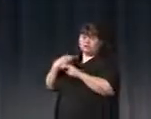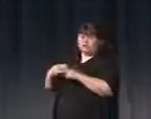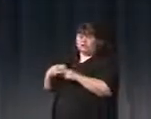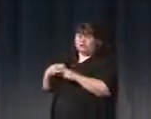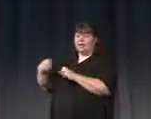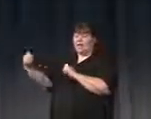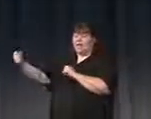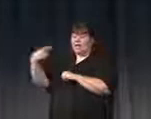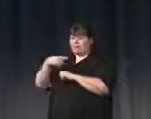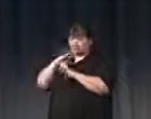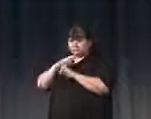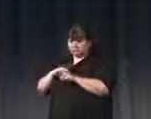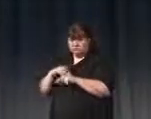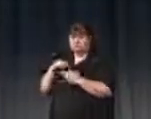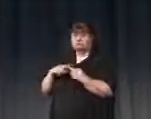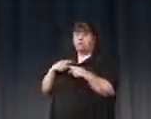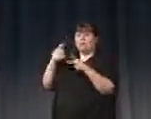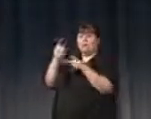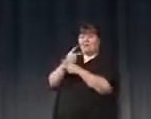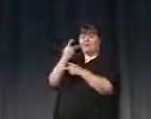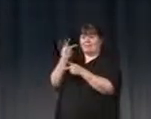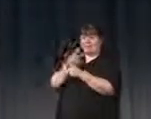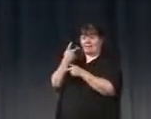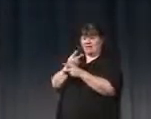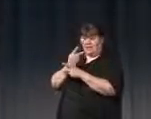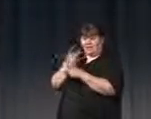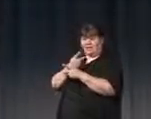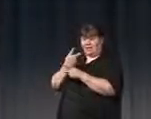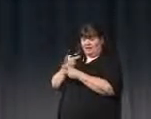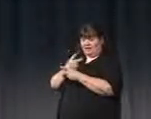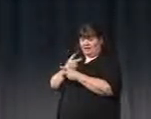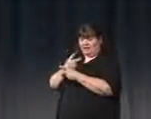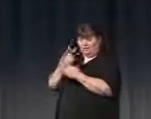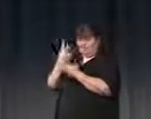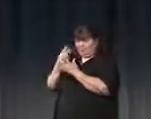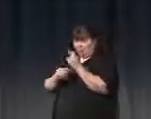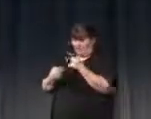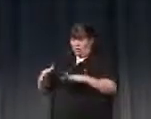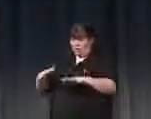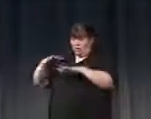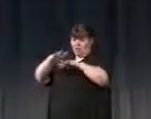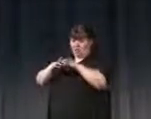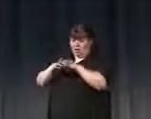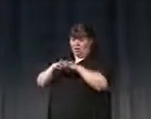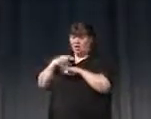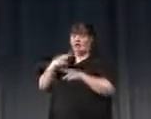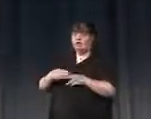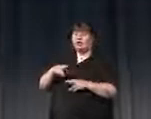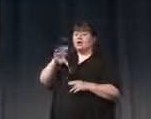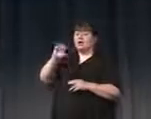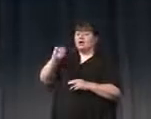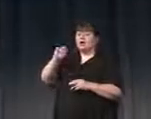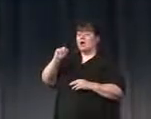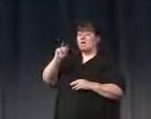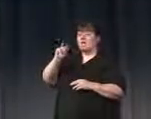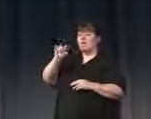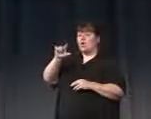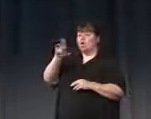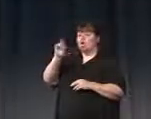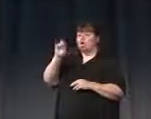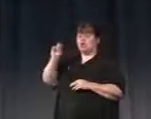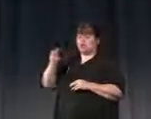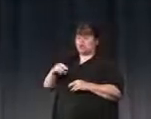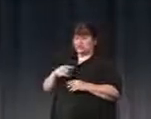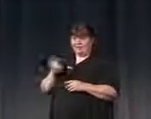Now, mathematically, these two things, the sound from the source and the impulse response, they're combined via an operation called convolution. And it's not really important that you